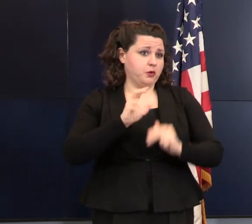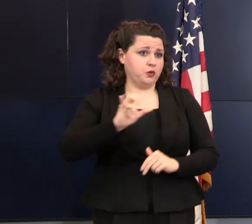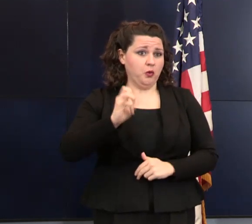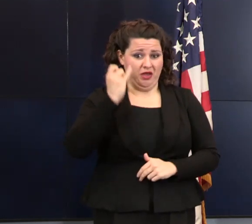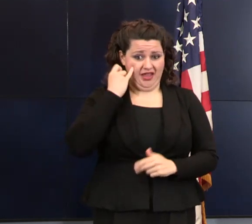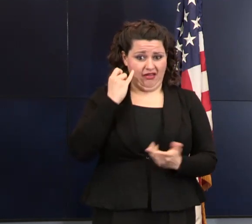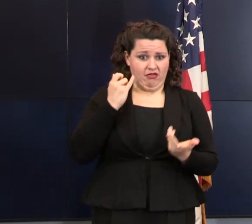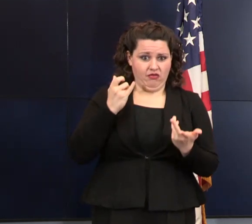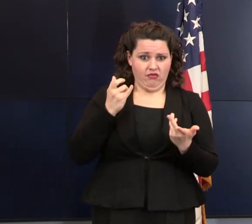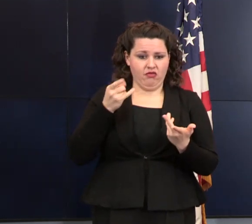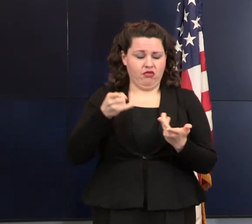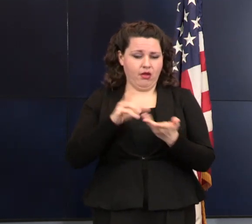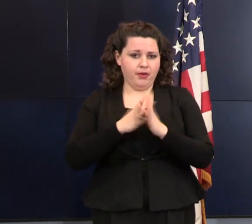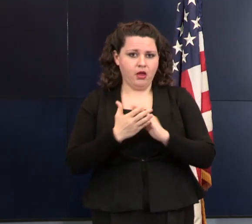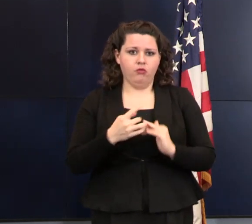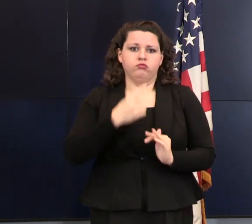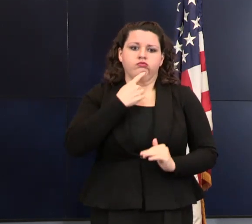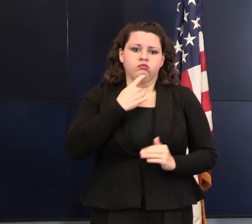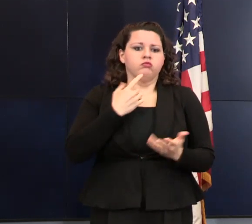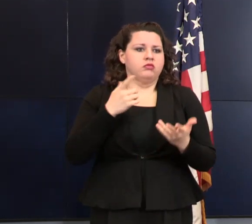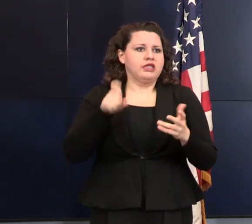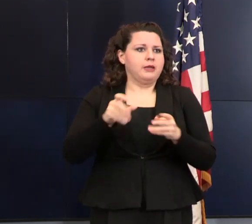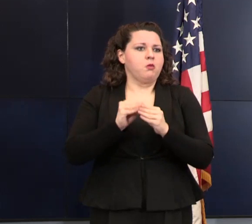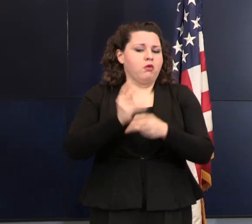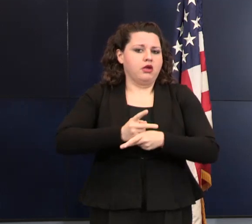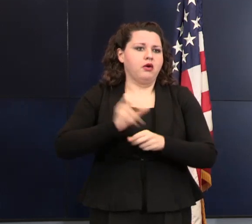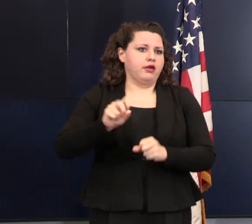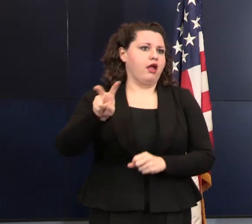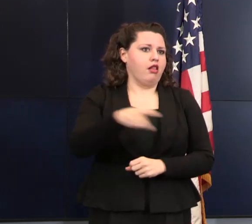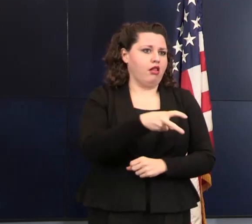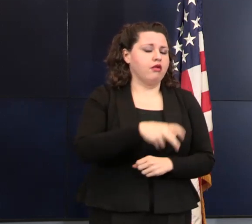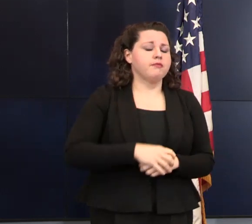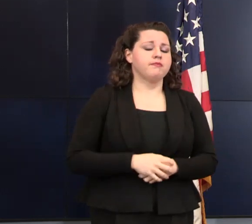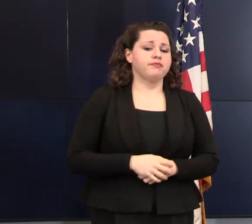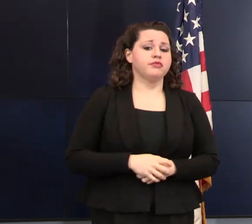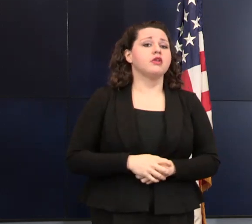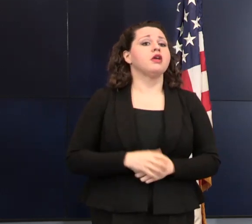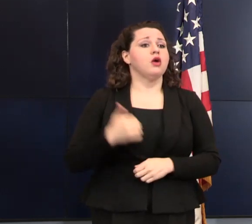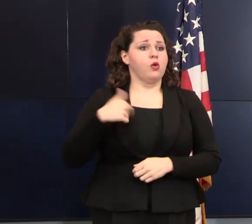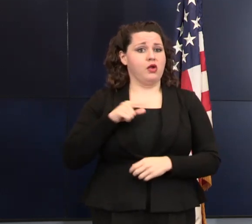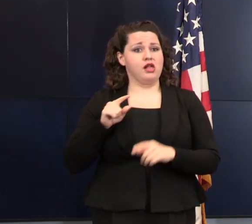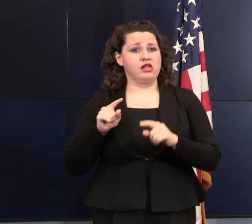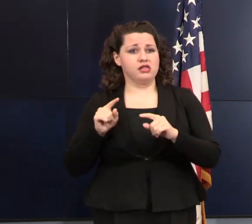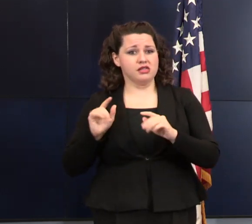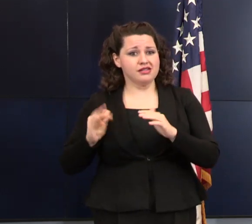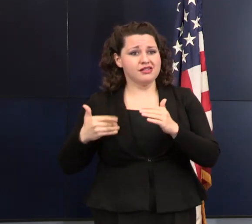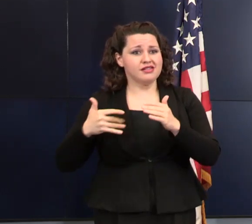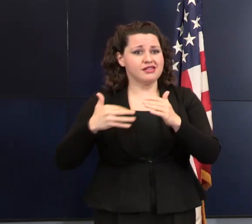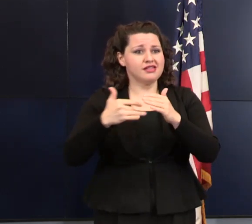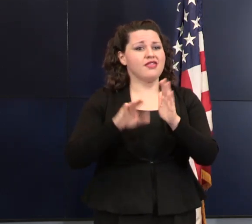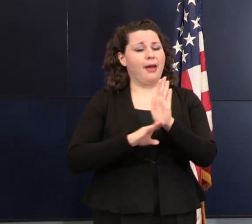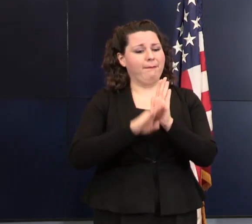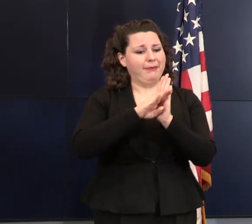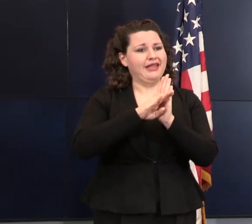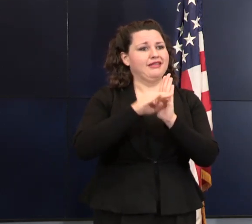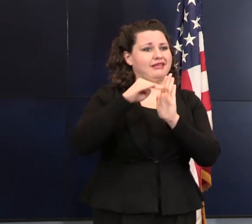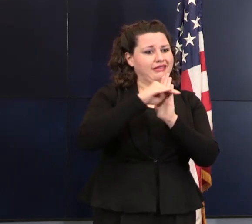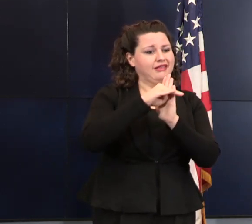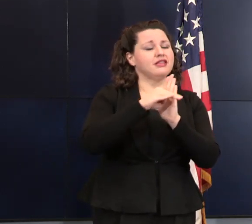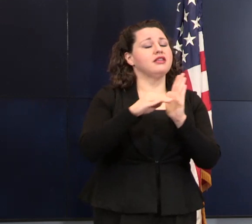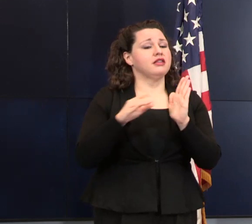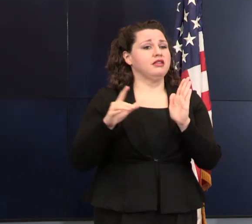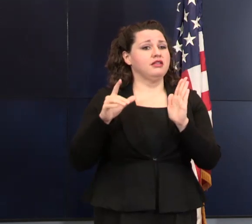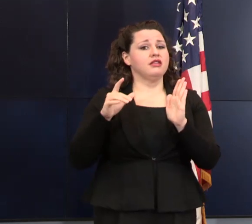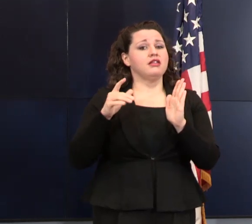condition demands a higher level of care. As we progress toward an anticipated peak of positive cases later this month,